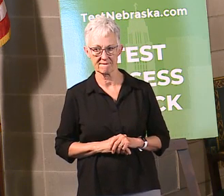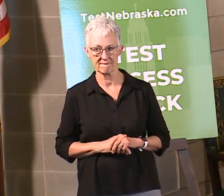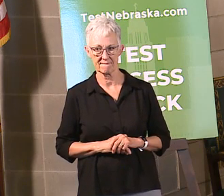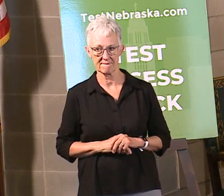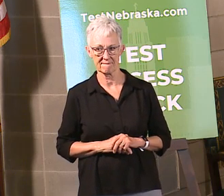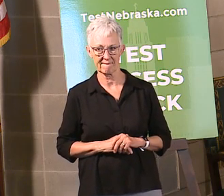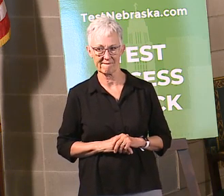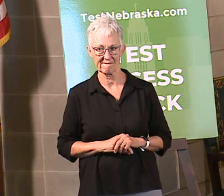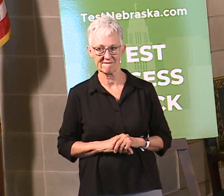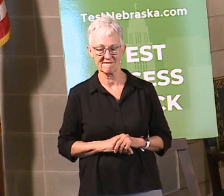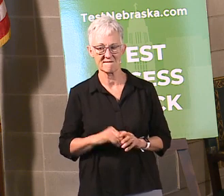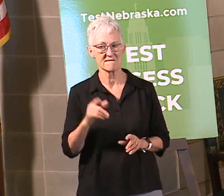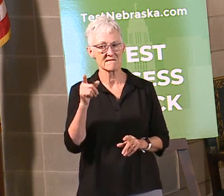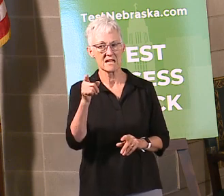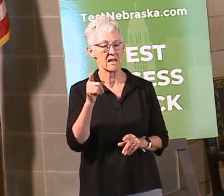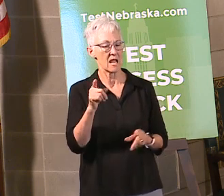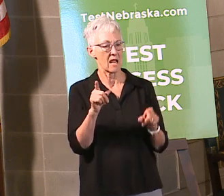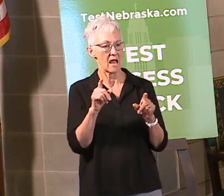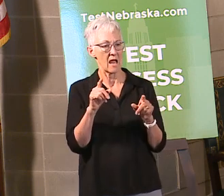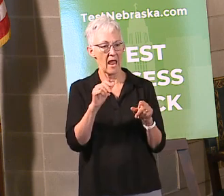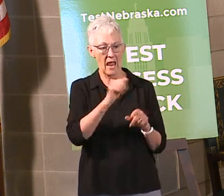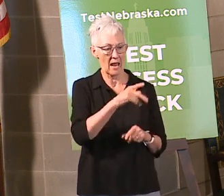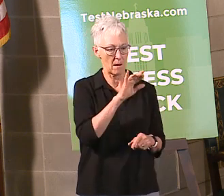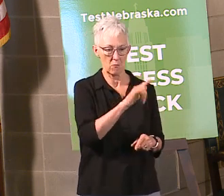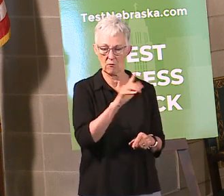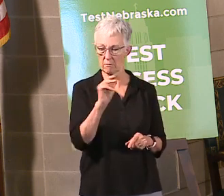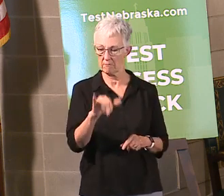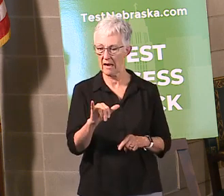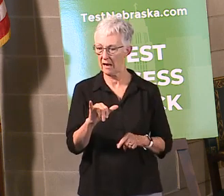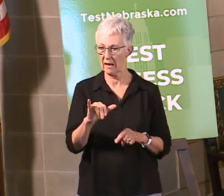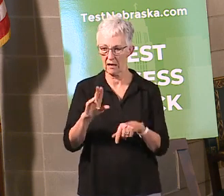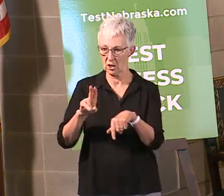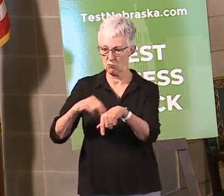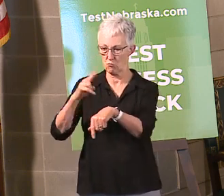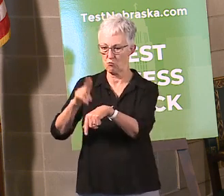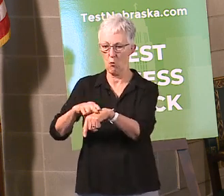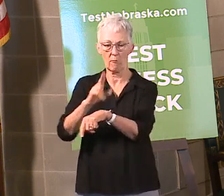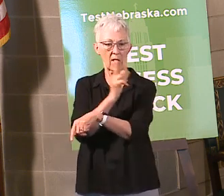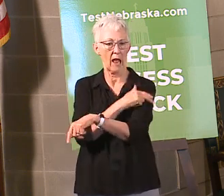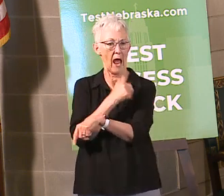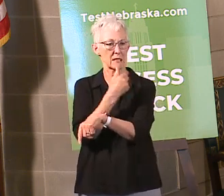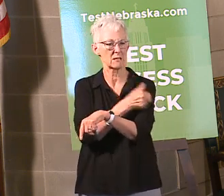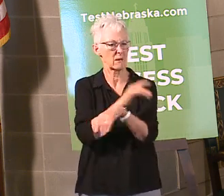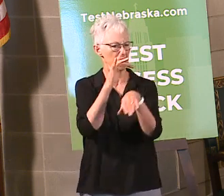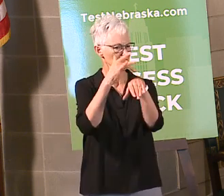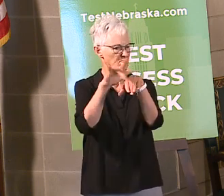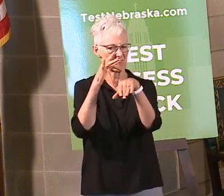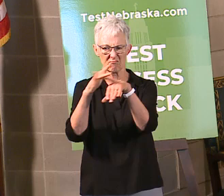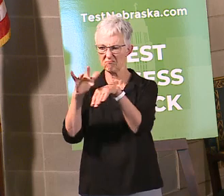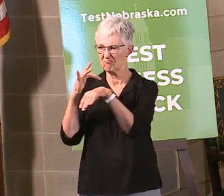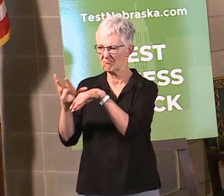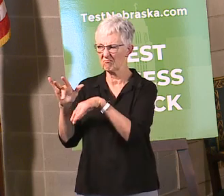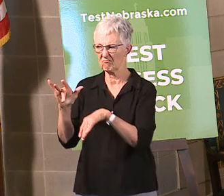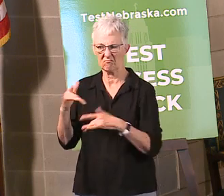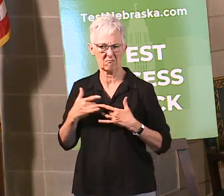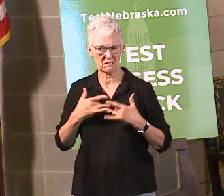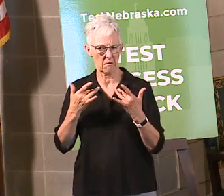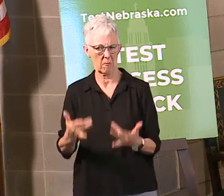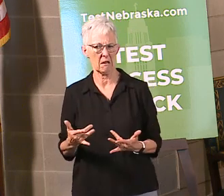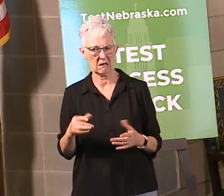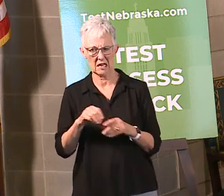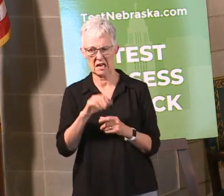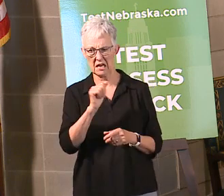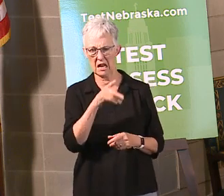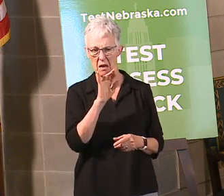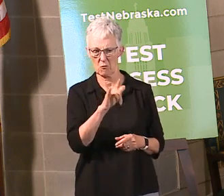May? On last year, I should say, compared to this? Right, so does the state have any data on what hospital capacity is typically like in the months of April